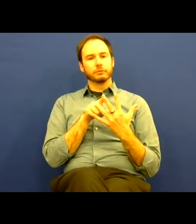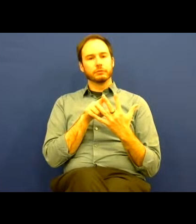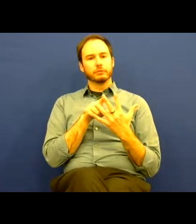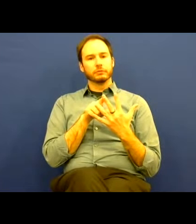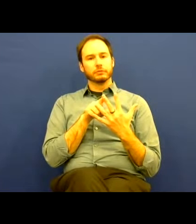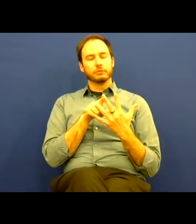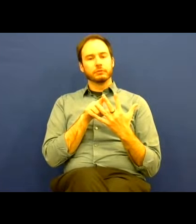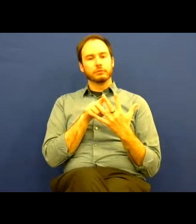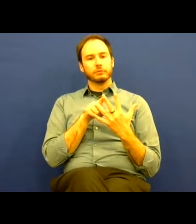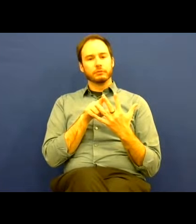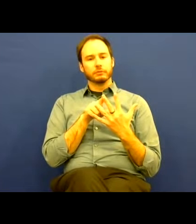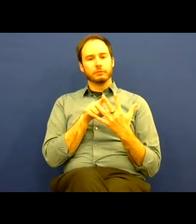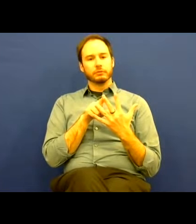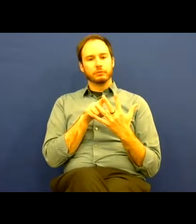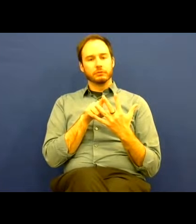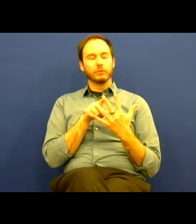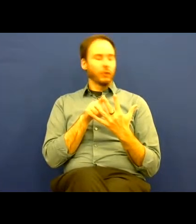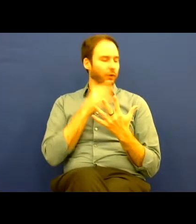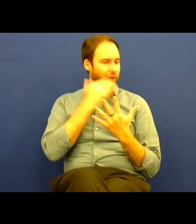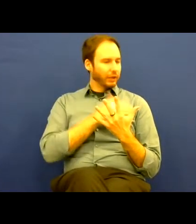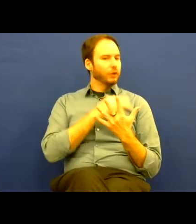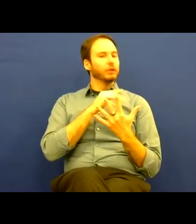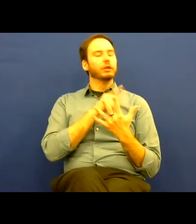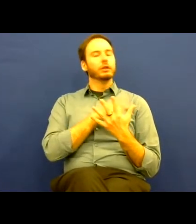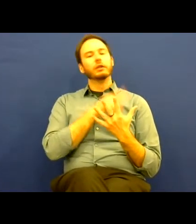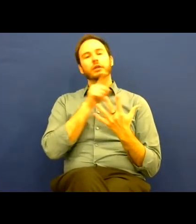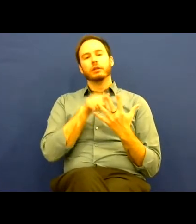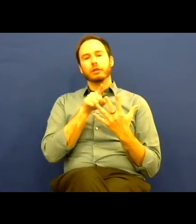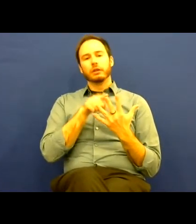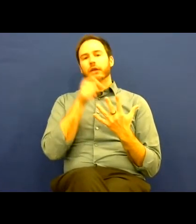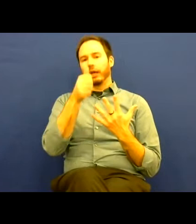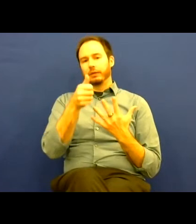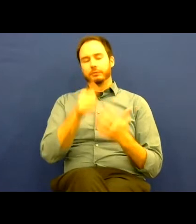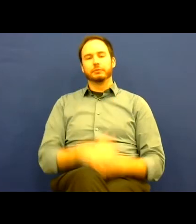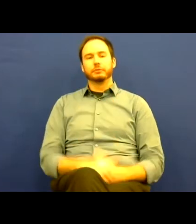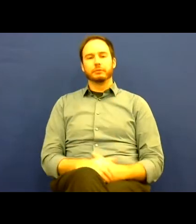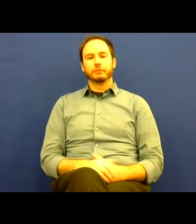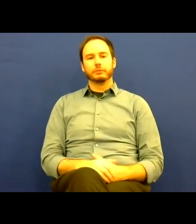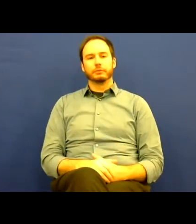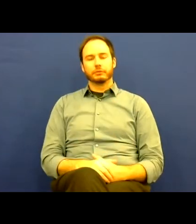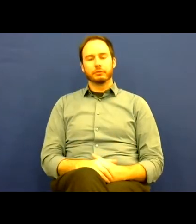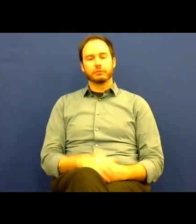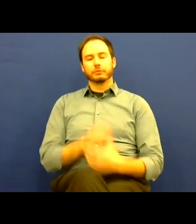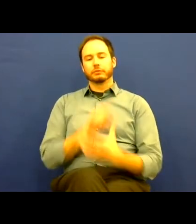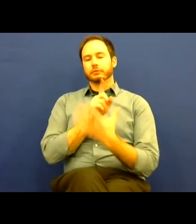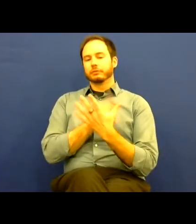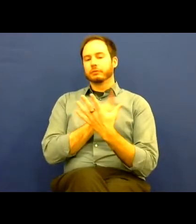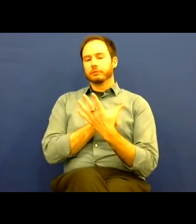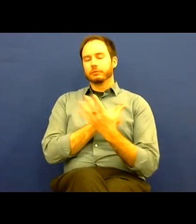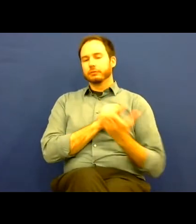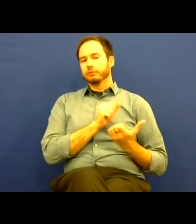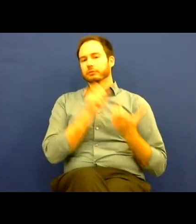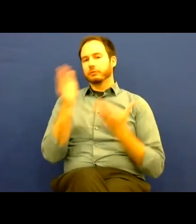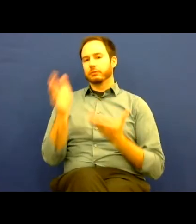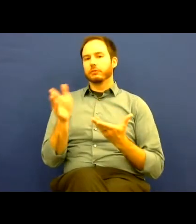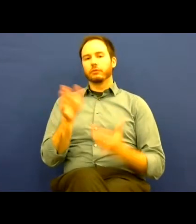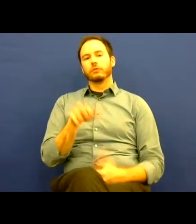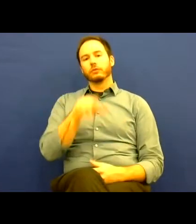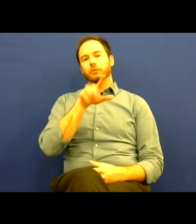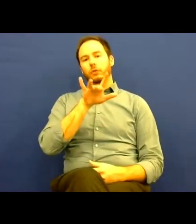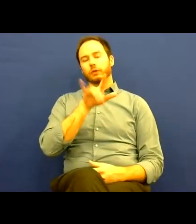I'm sorry, did he answer? Aye. Thank you. Supervisor Schultz. Aye. Mr. Supervisor and fellow board members, I have resolution